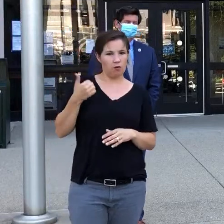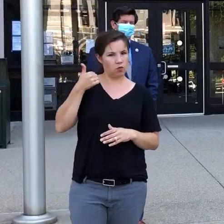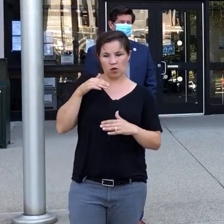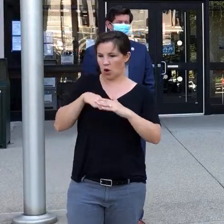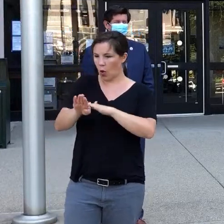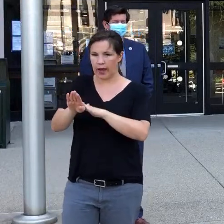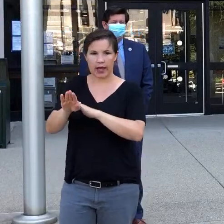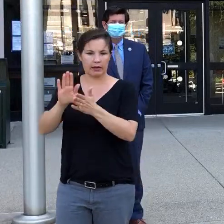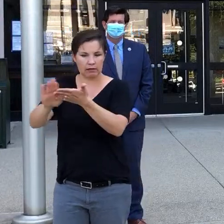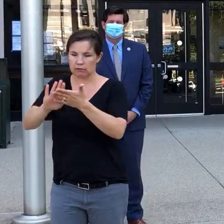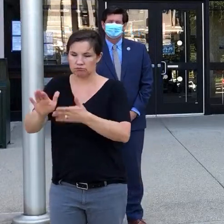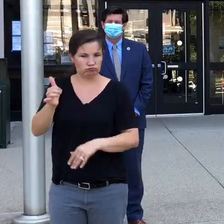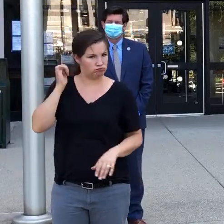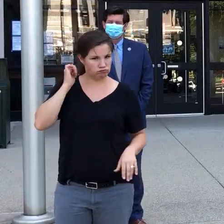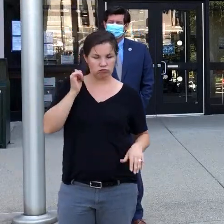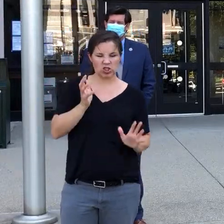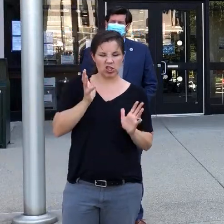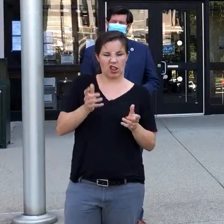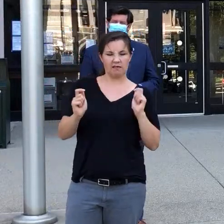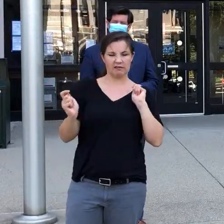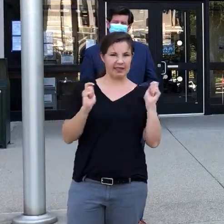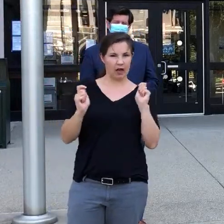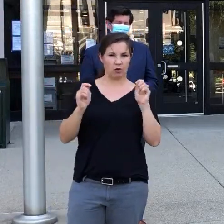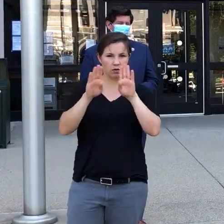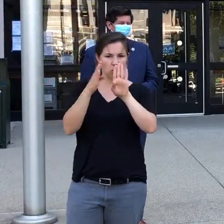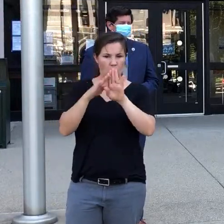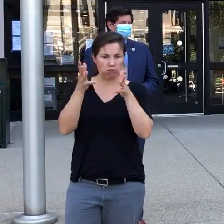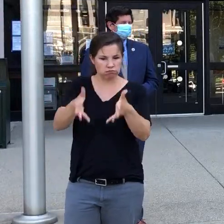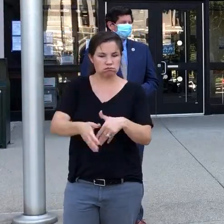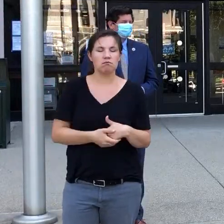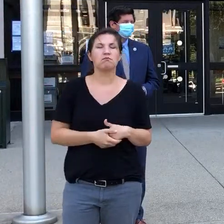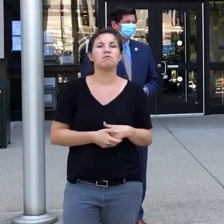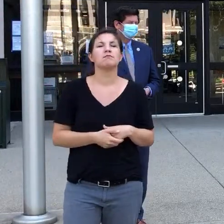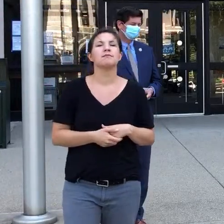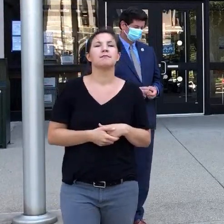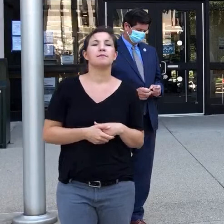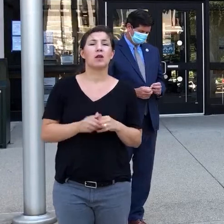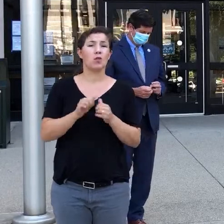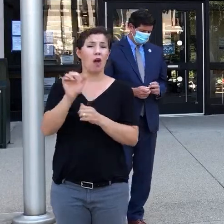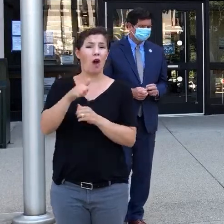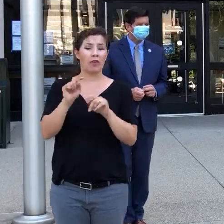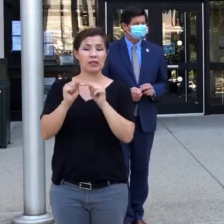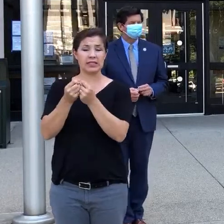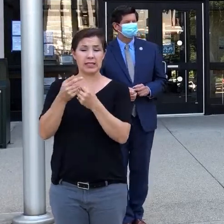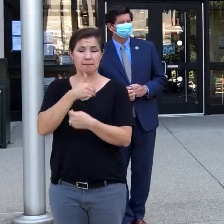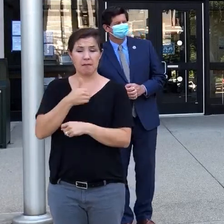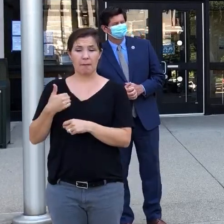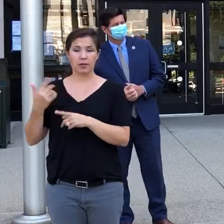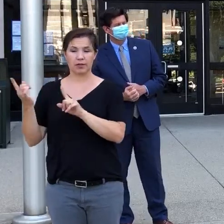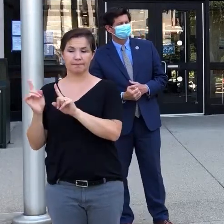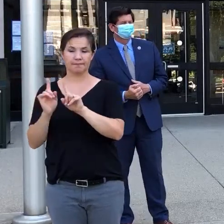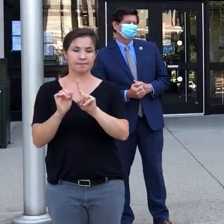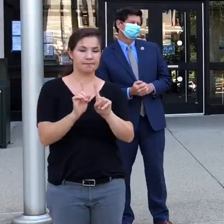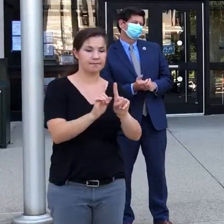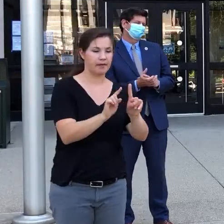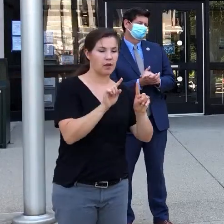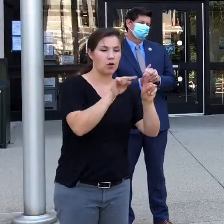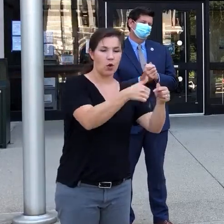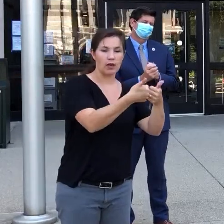towels left at their door, and then with other team members be escorted to the game.